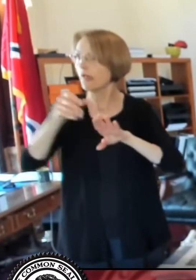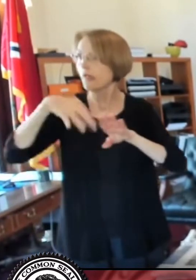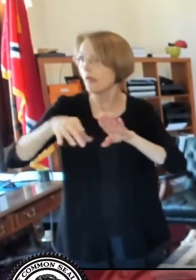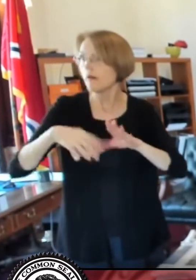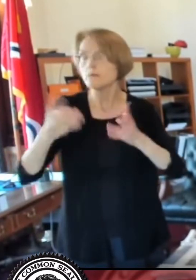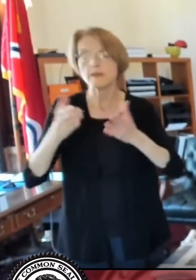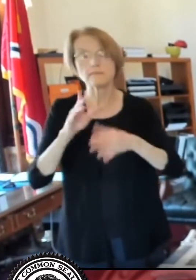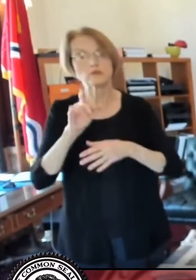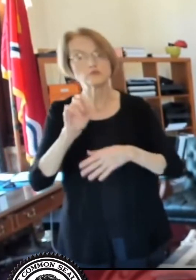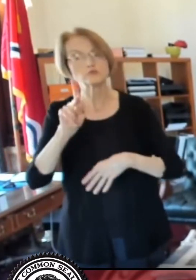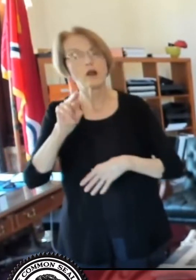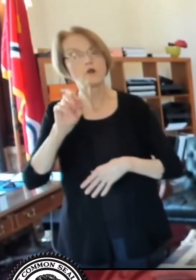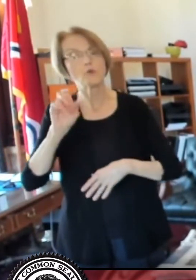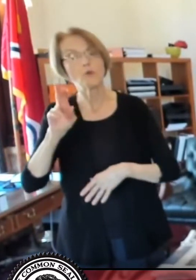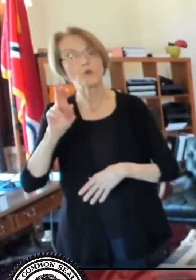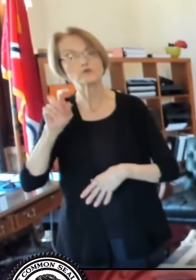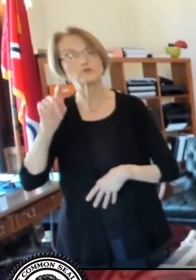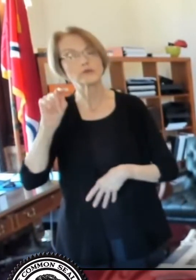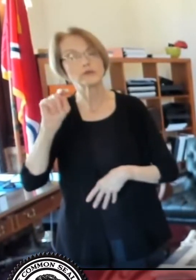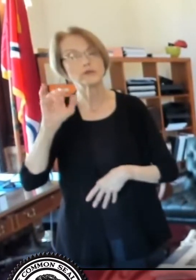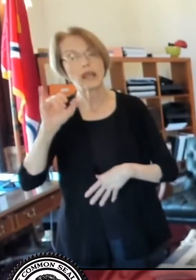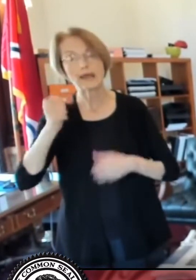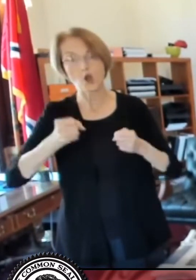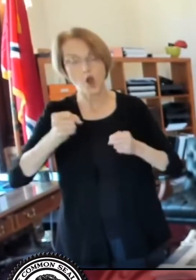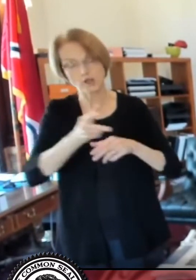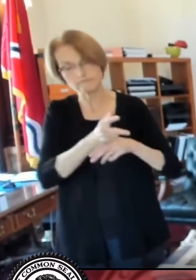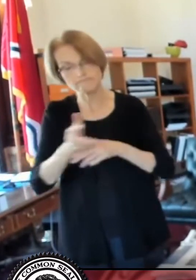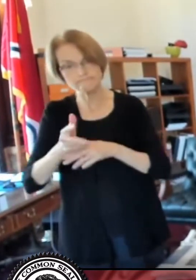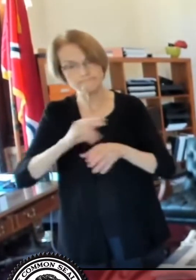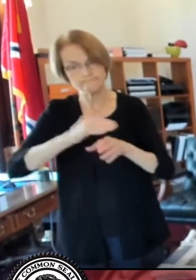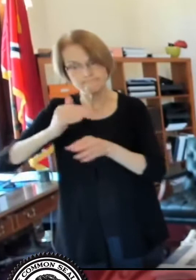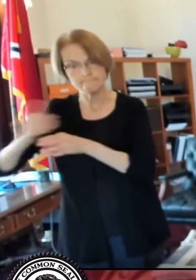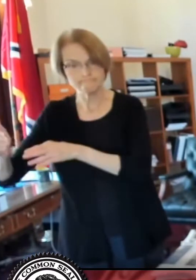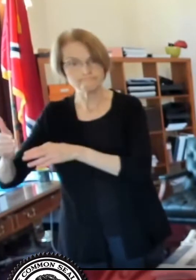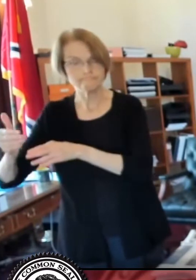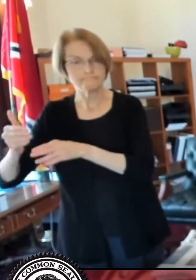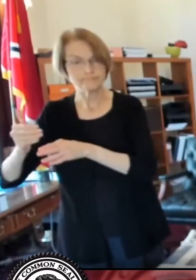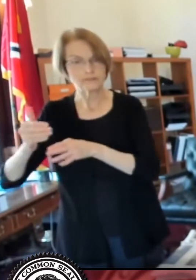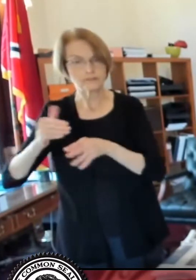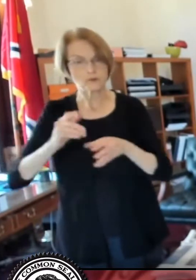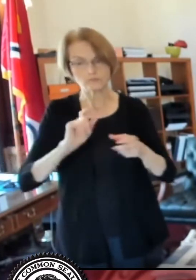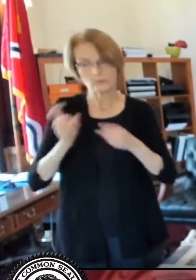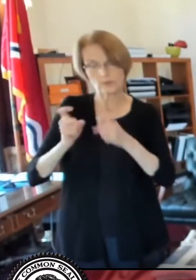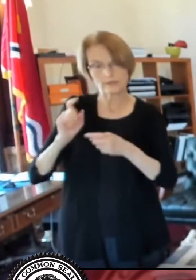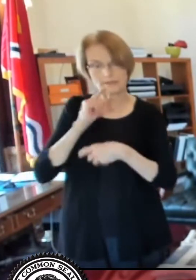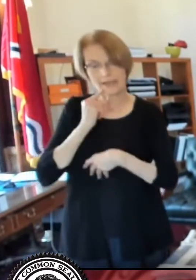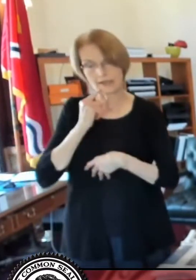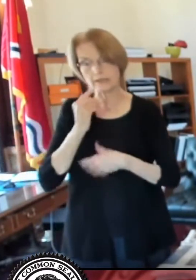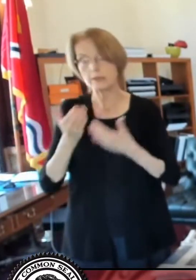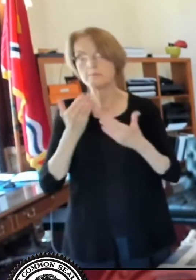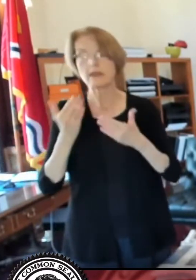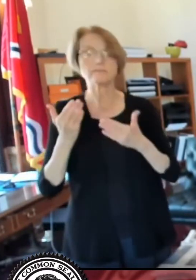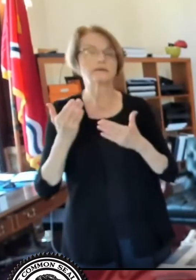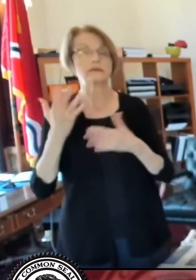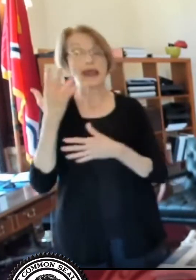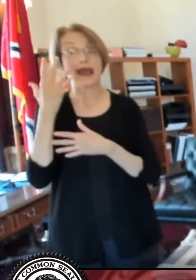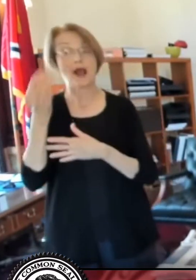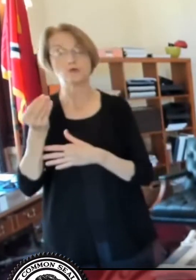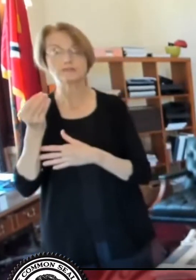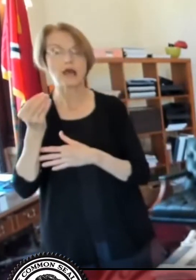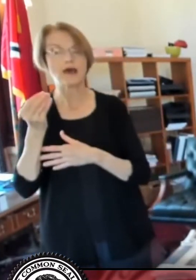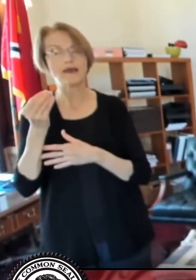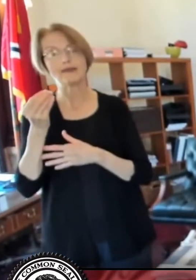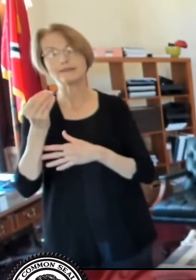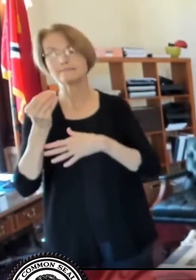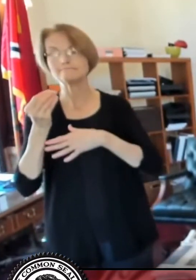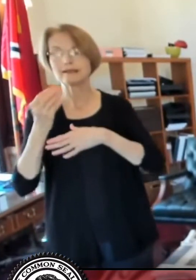do a situation where maybe you have a table, folding table or something, that you sit outside near